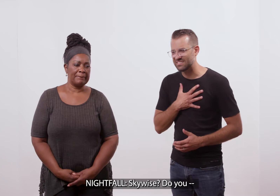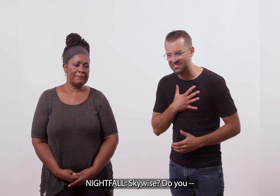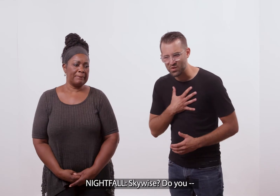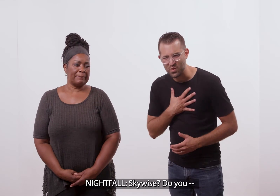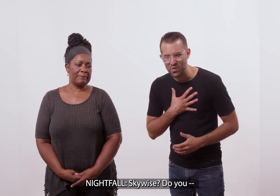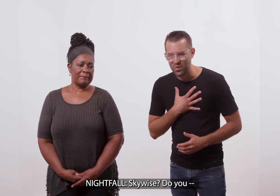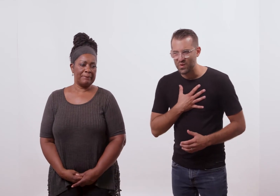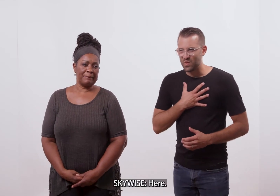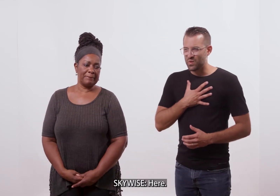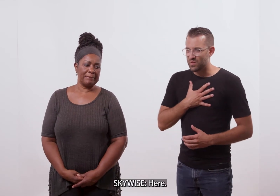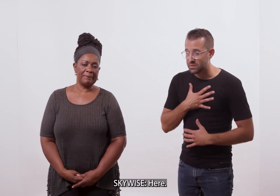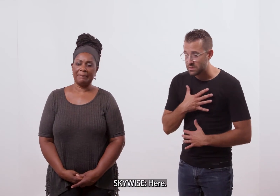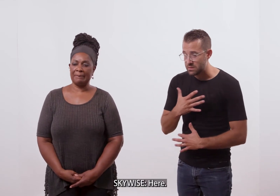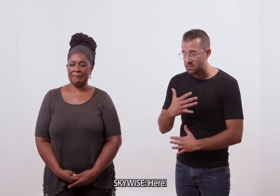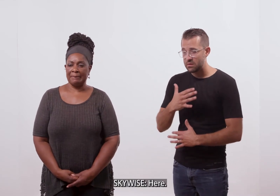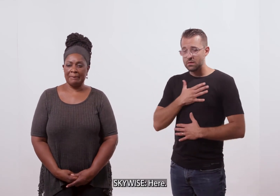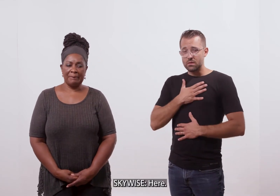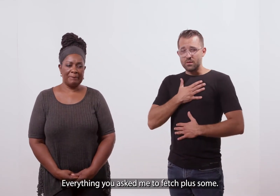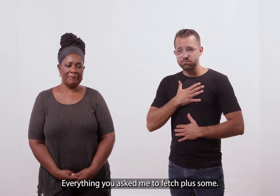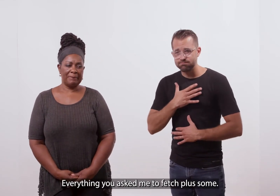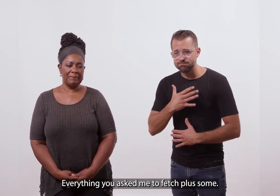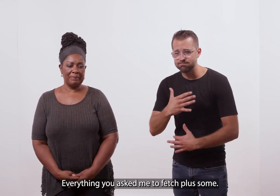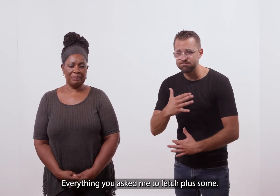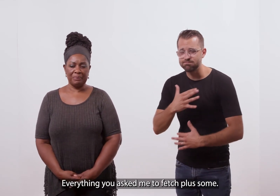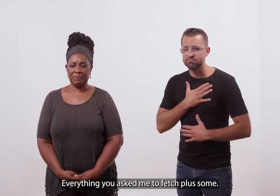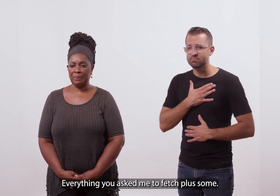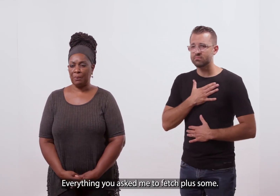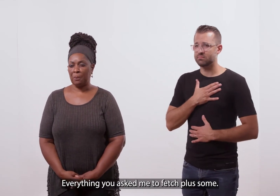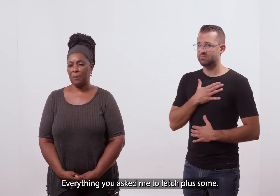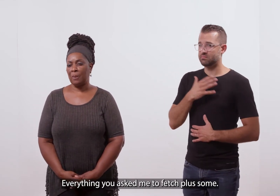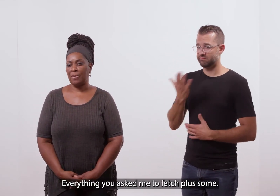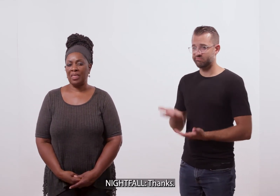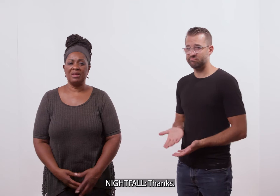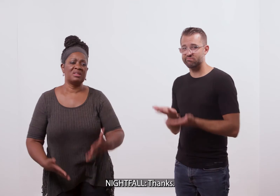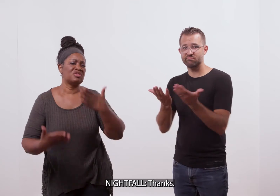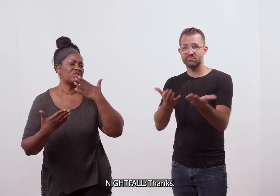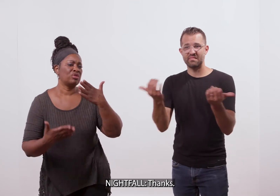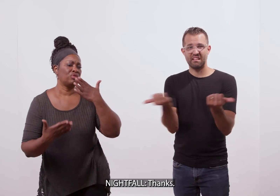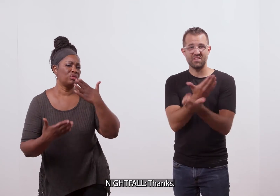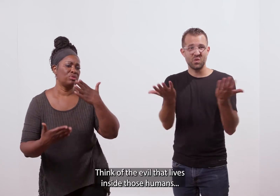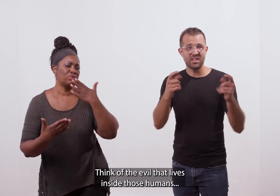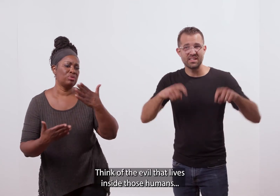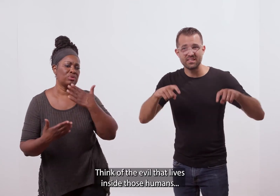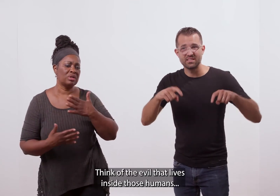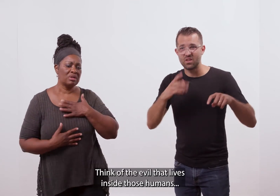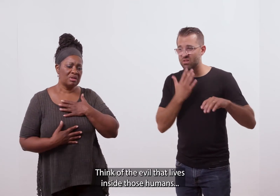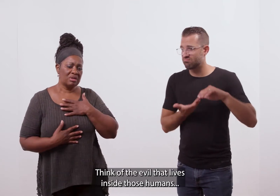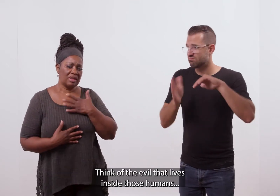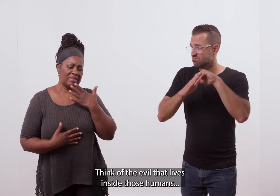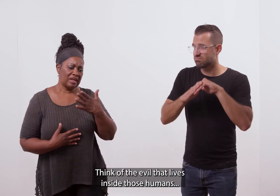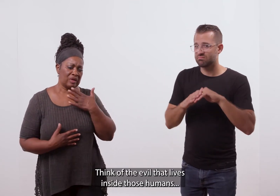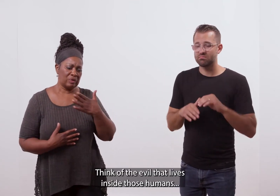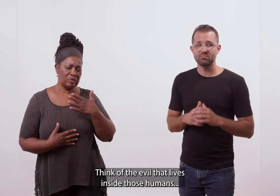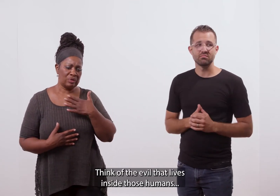Skywise, do you? Here. Everything you asked me to fetch, plus some. Thanks. Think of the evil that